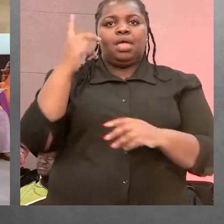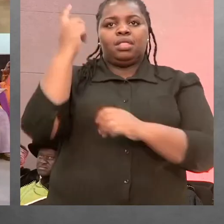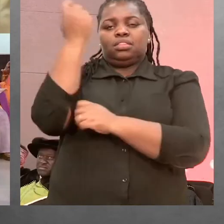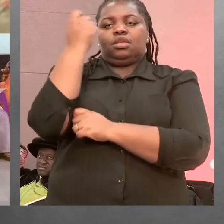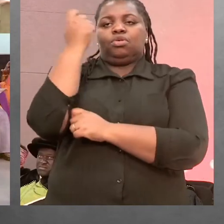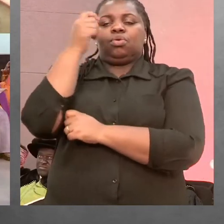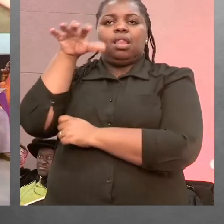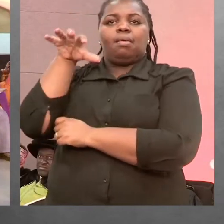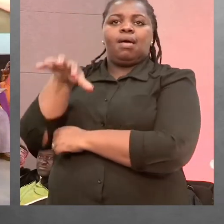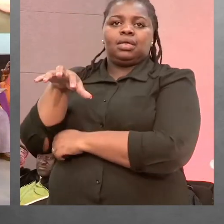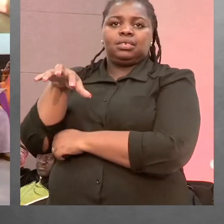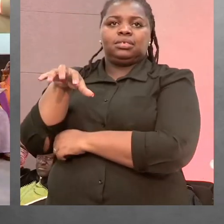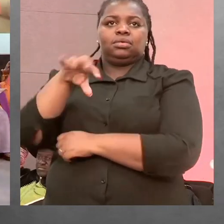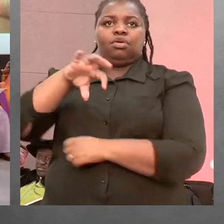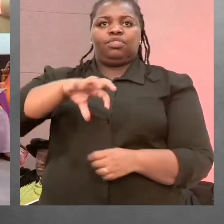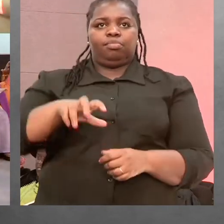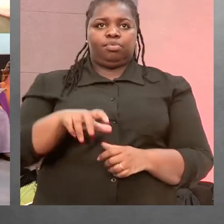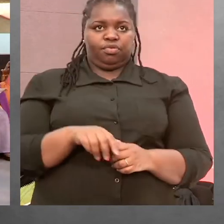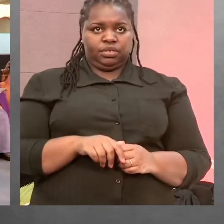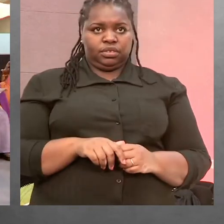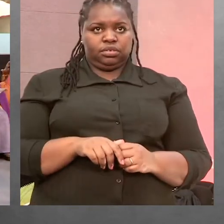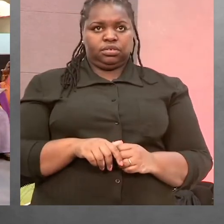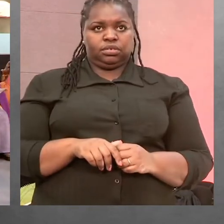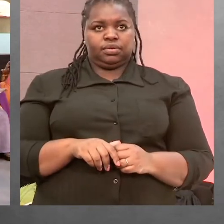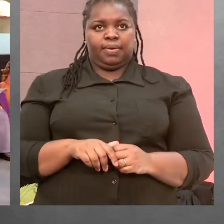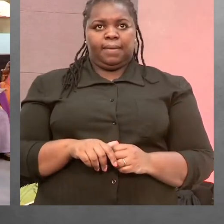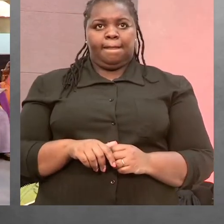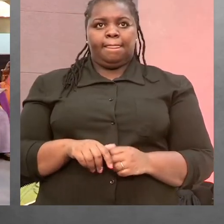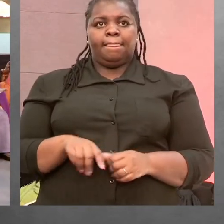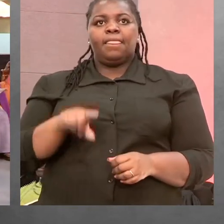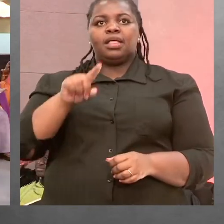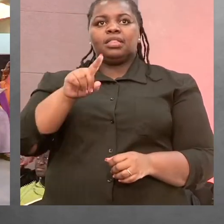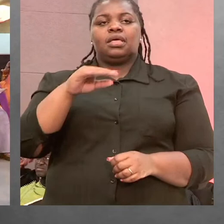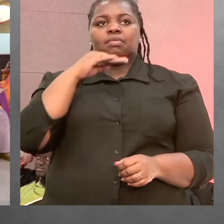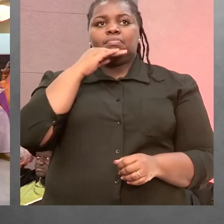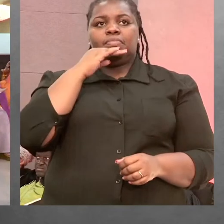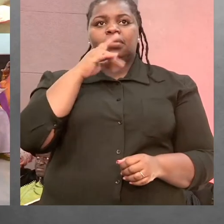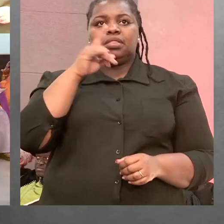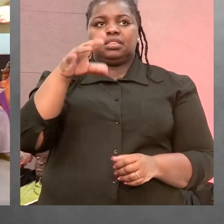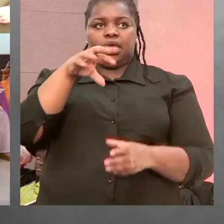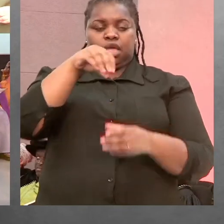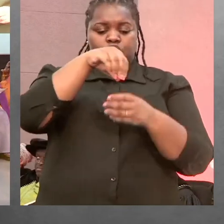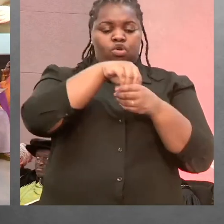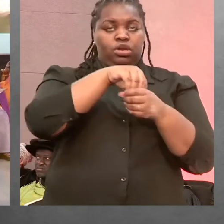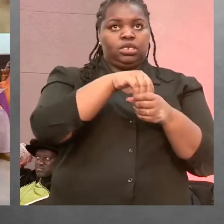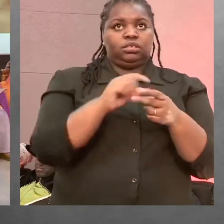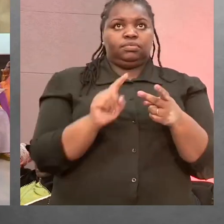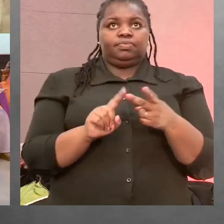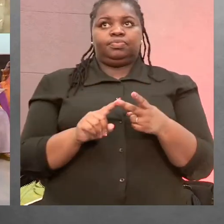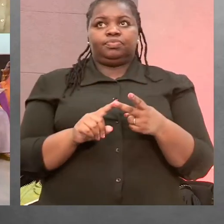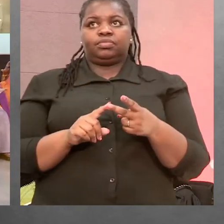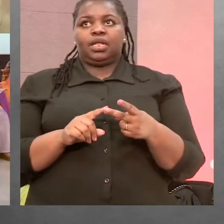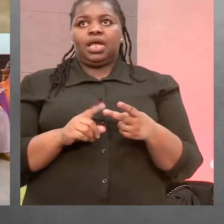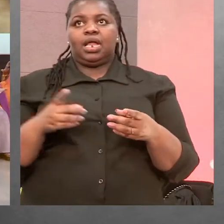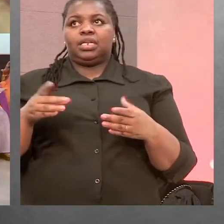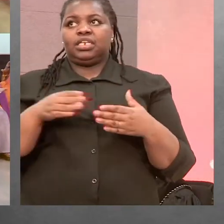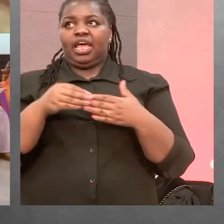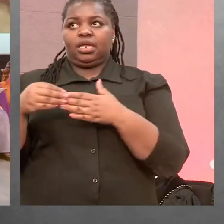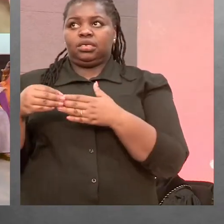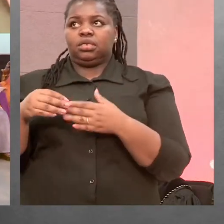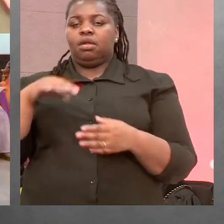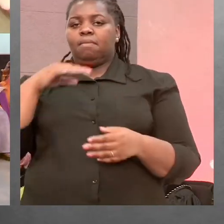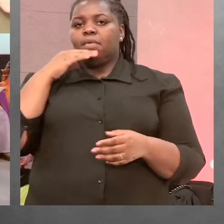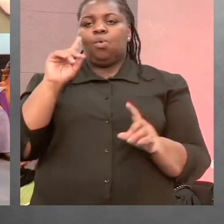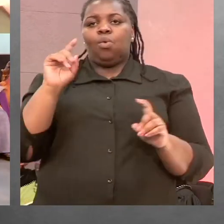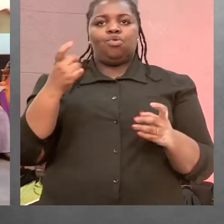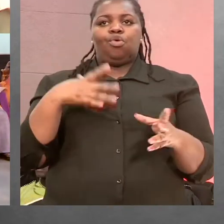heart of the province. It means that the context and the direction of WSU will